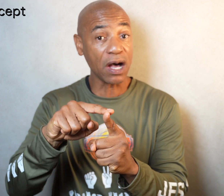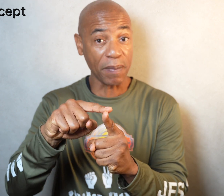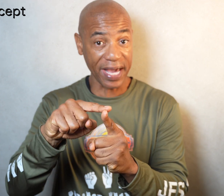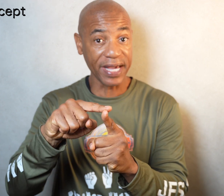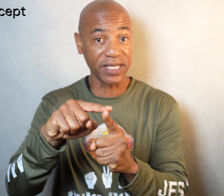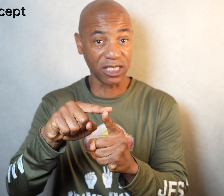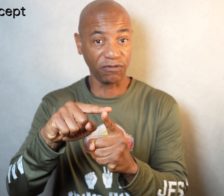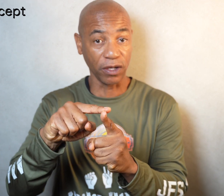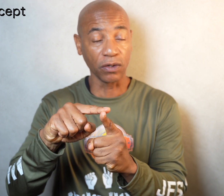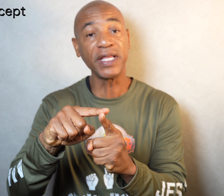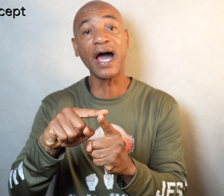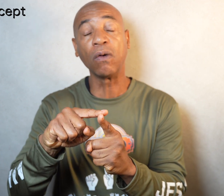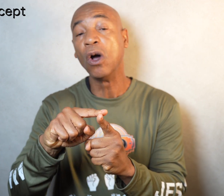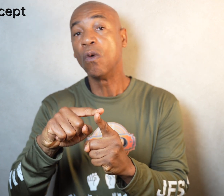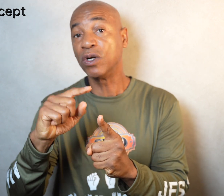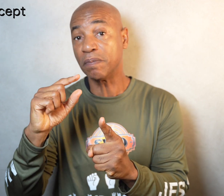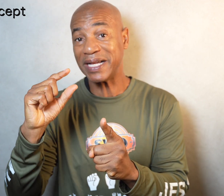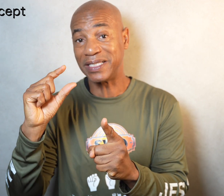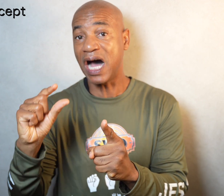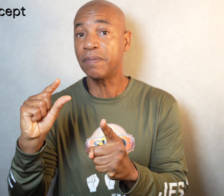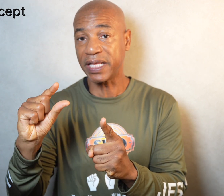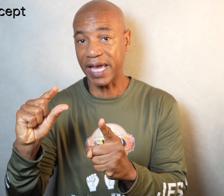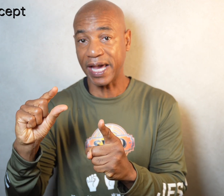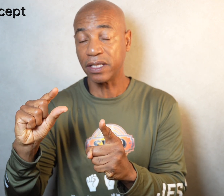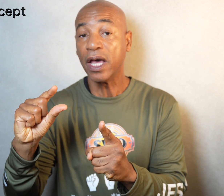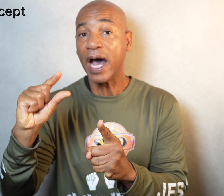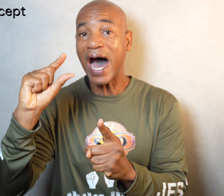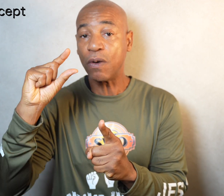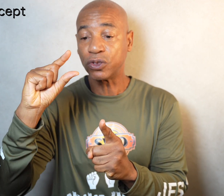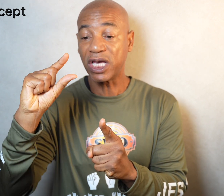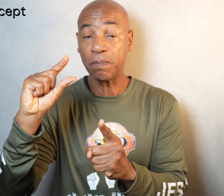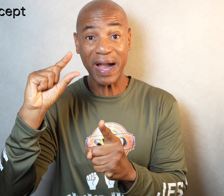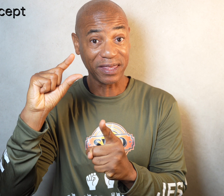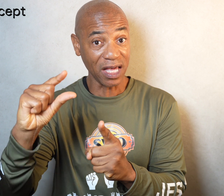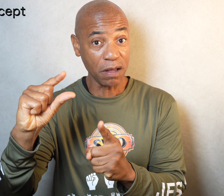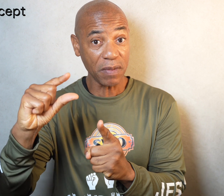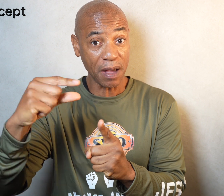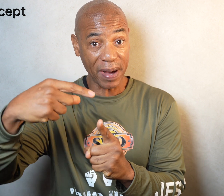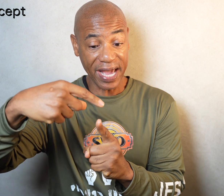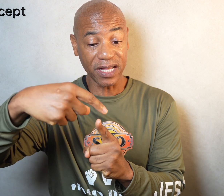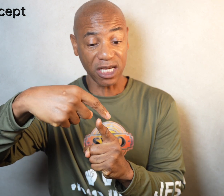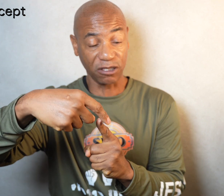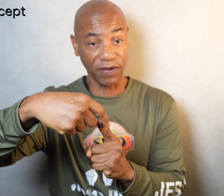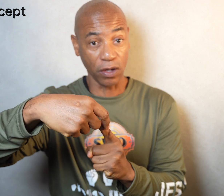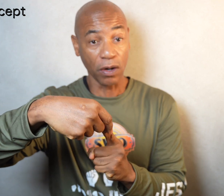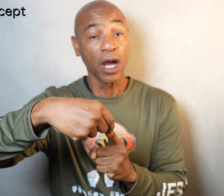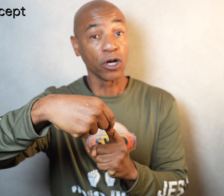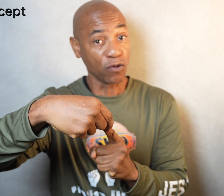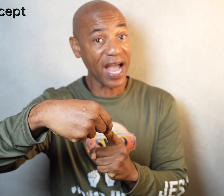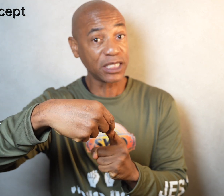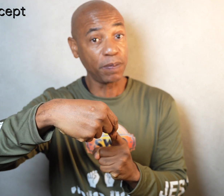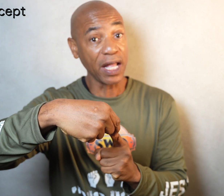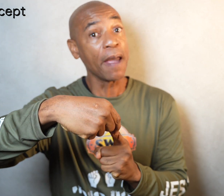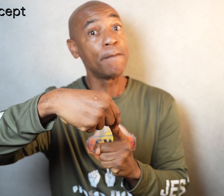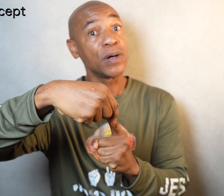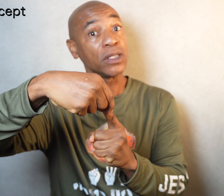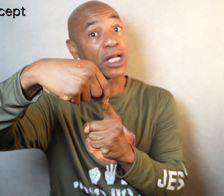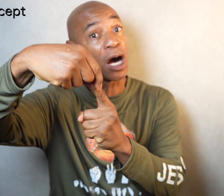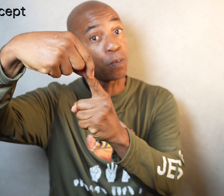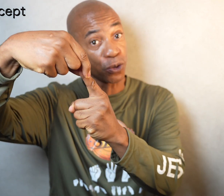my index finger. Now, with my dominant hand, I will take my thumb and my index finger, grasp it and pull it upwards